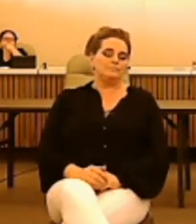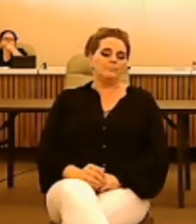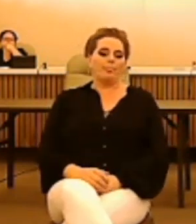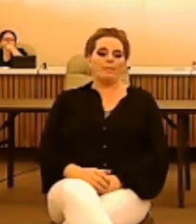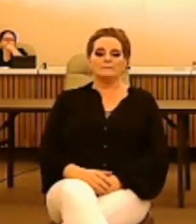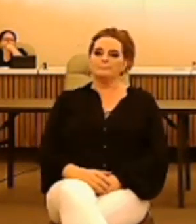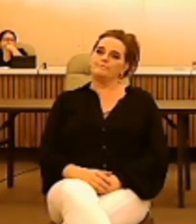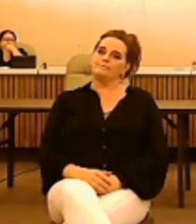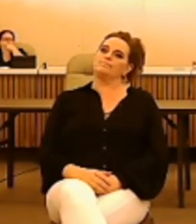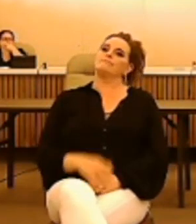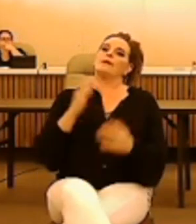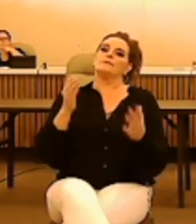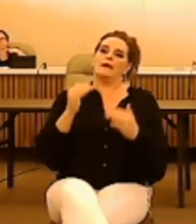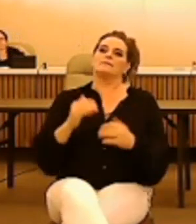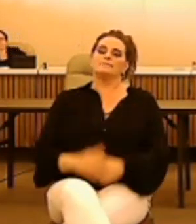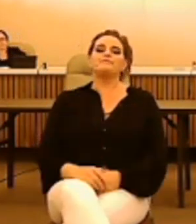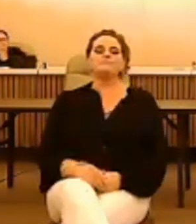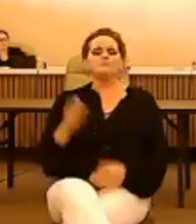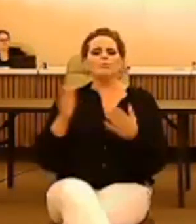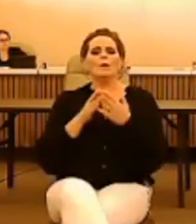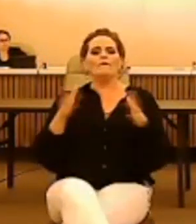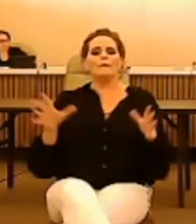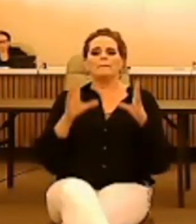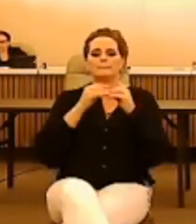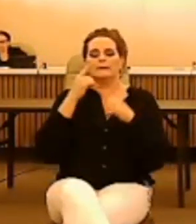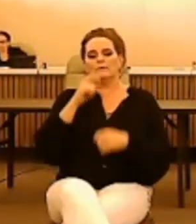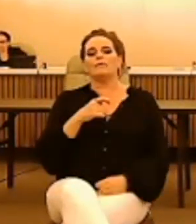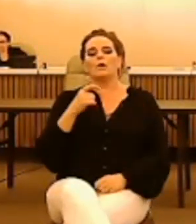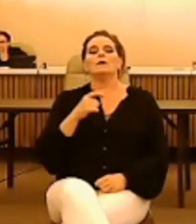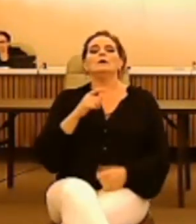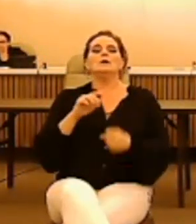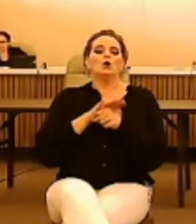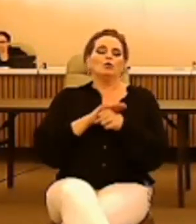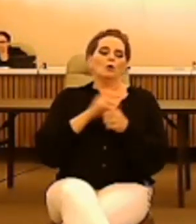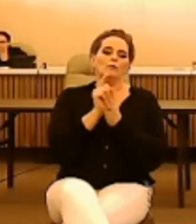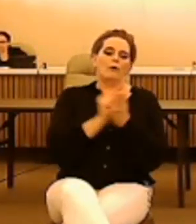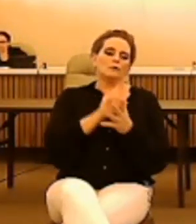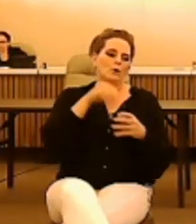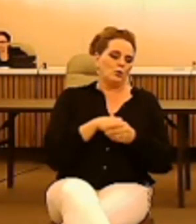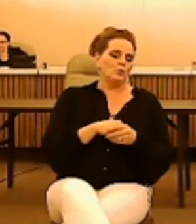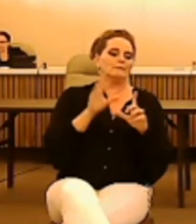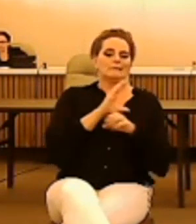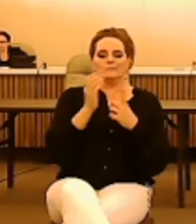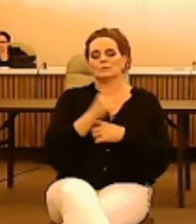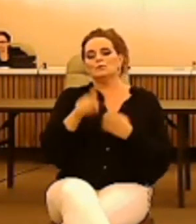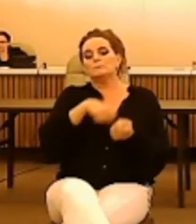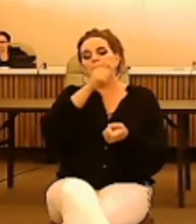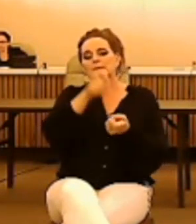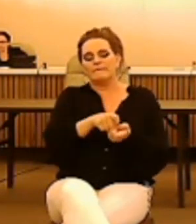Okay, next, we have a public hearing for the proposed local law to include conditions pertaining to specific